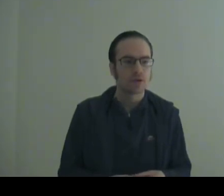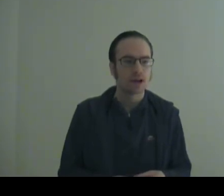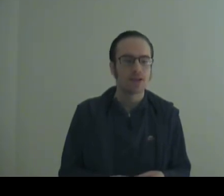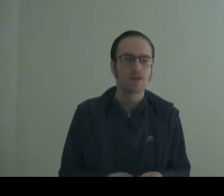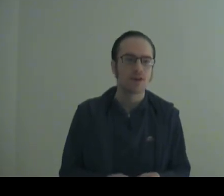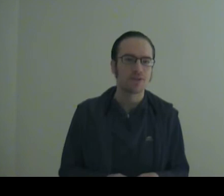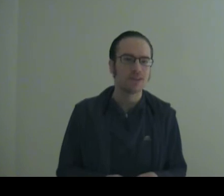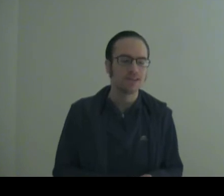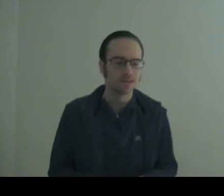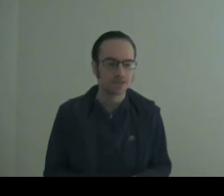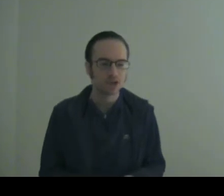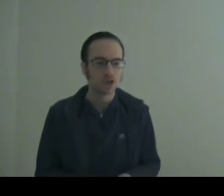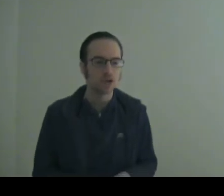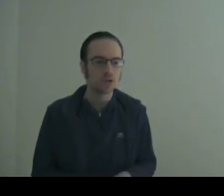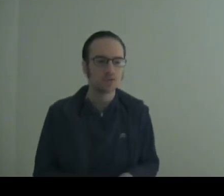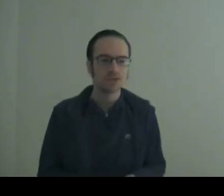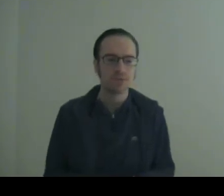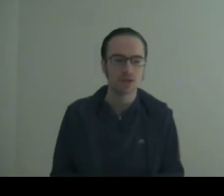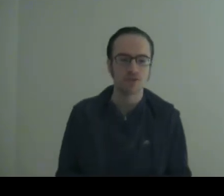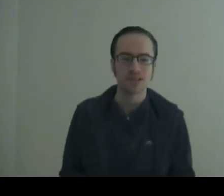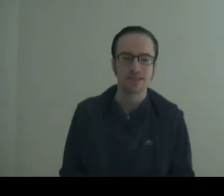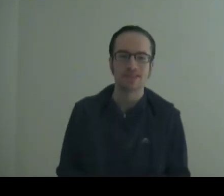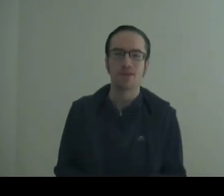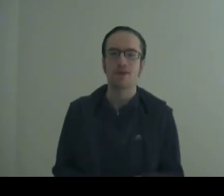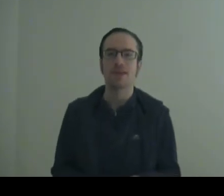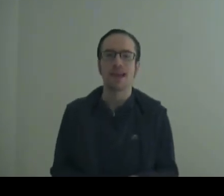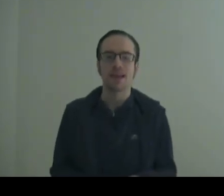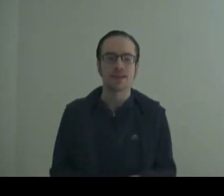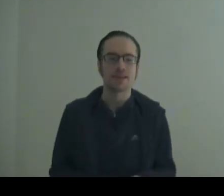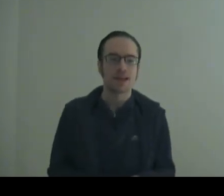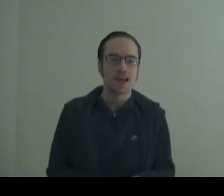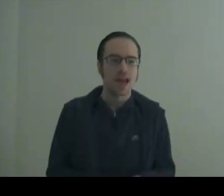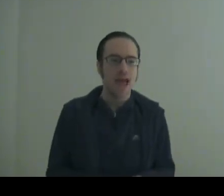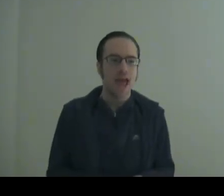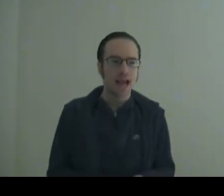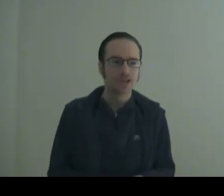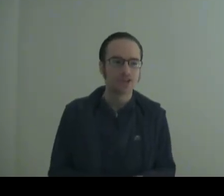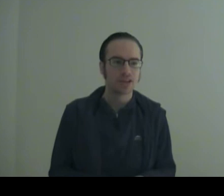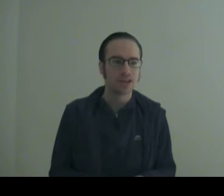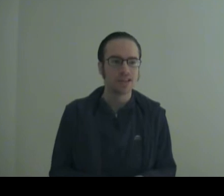I love how the clones being released there at the end actually